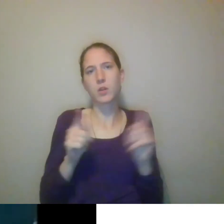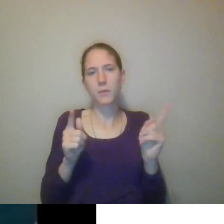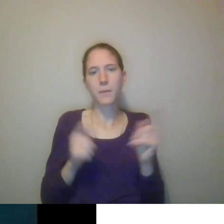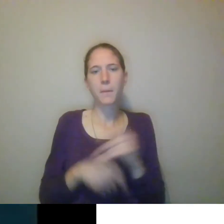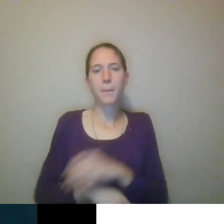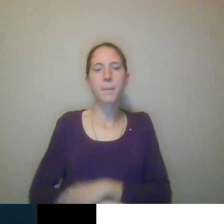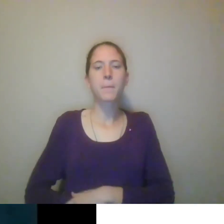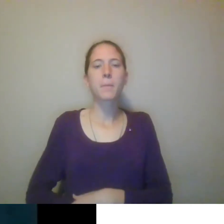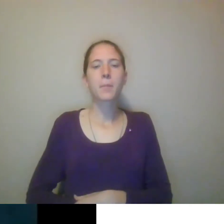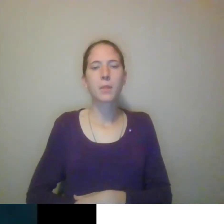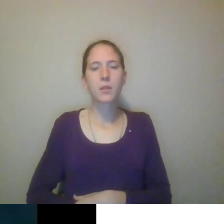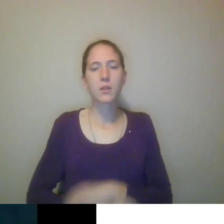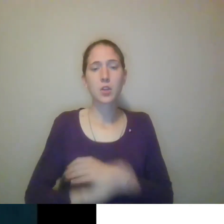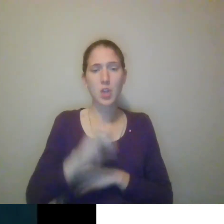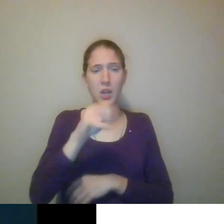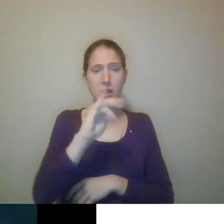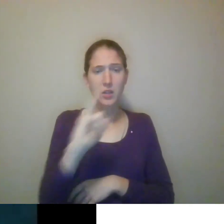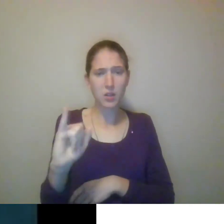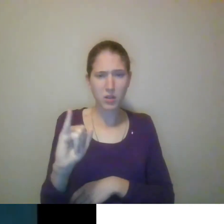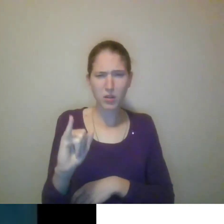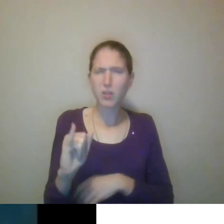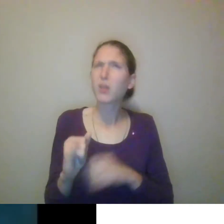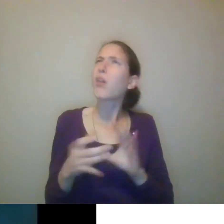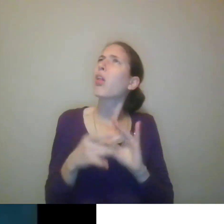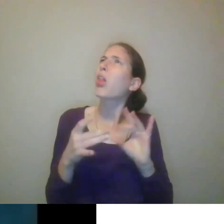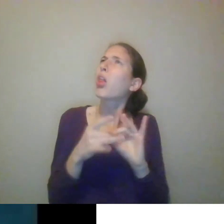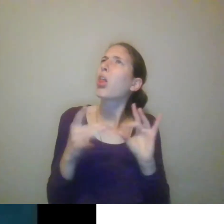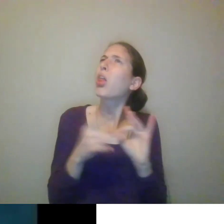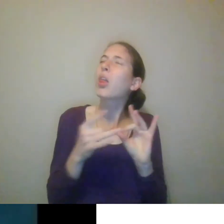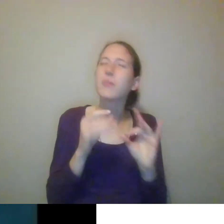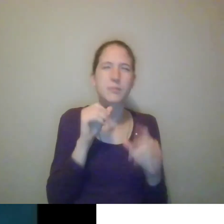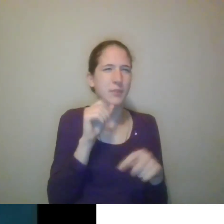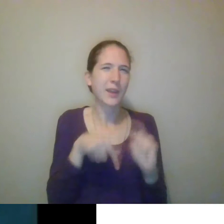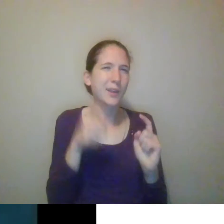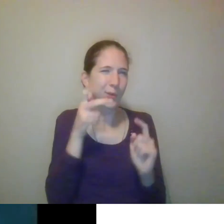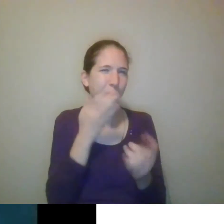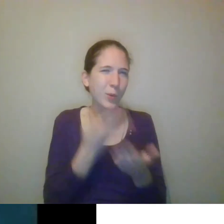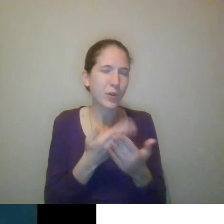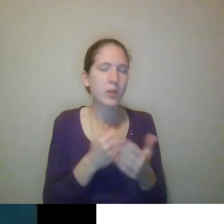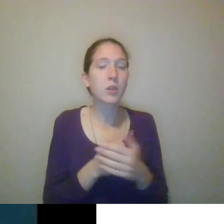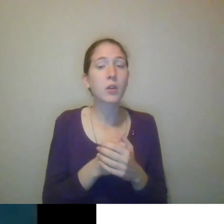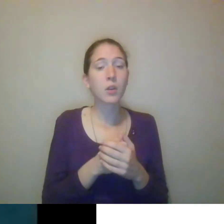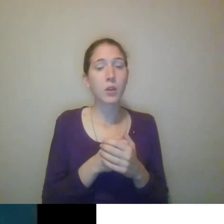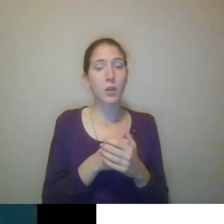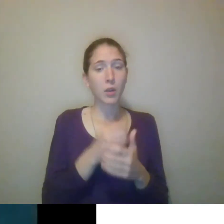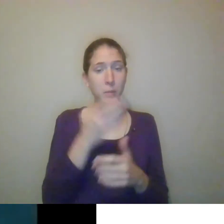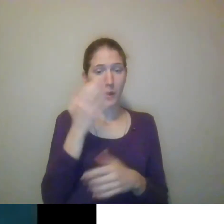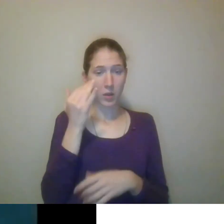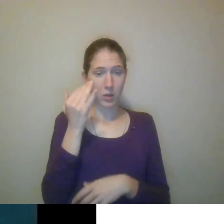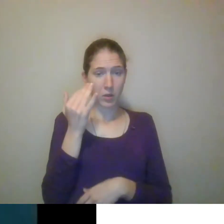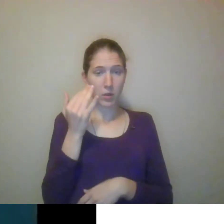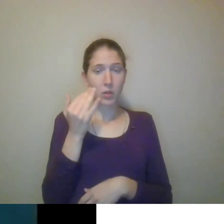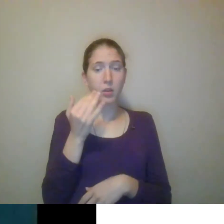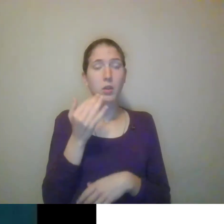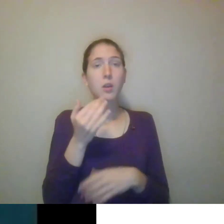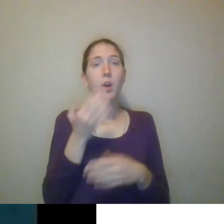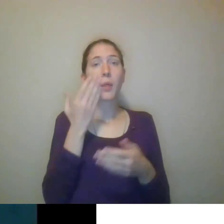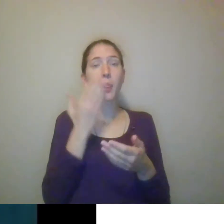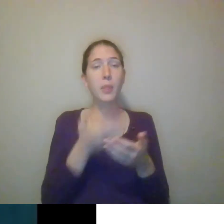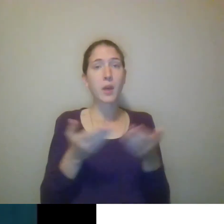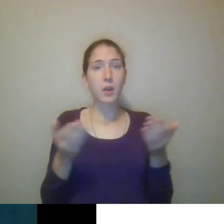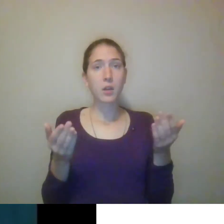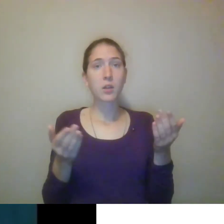Jenny. Then how come when you have stuffy nose you can't? Because what block the things